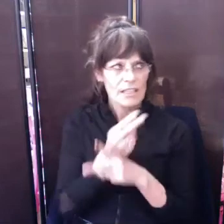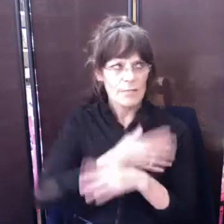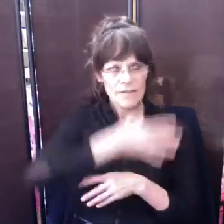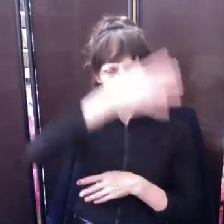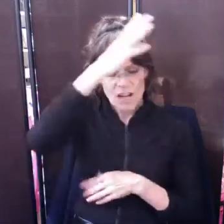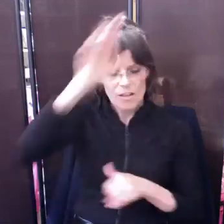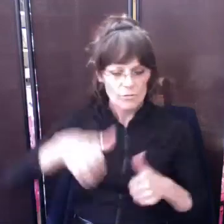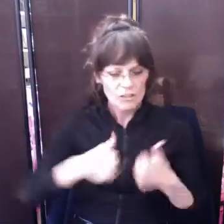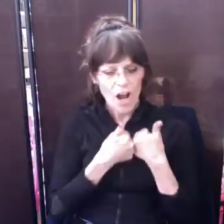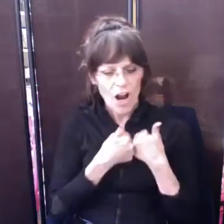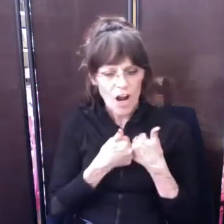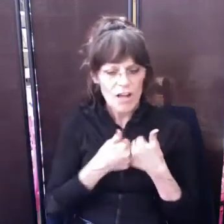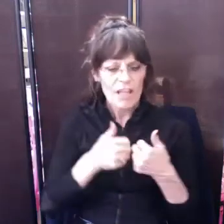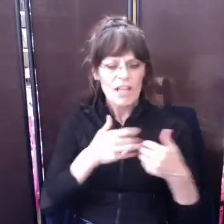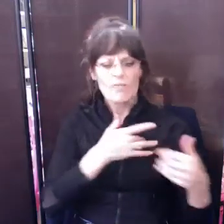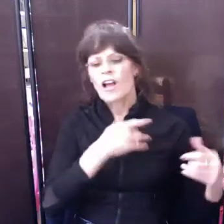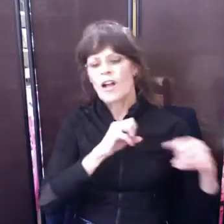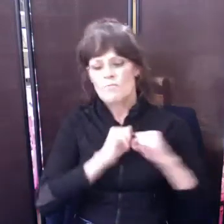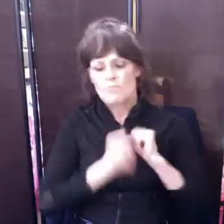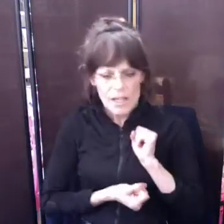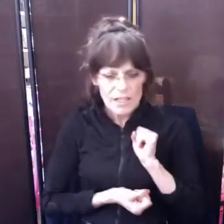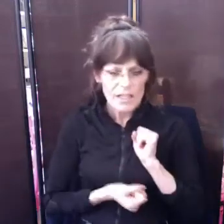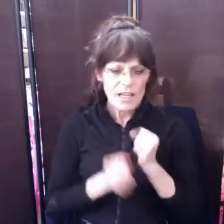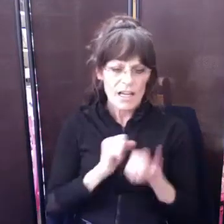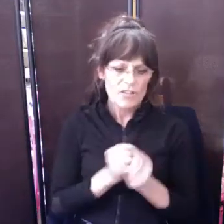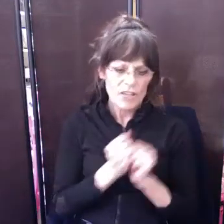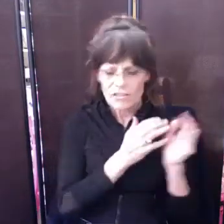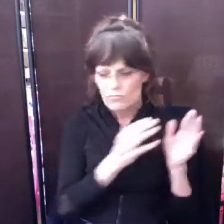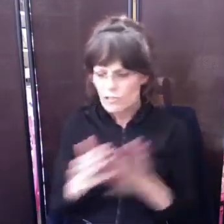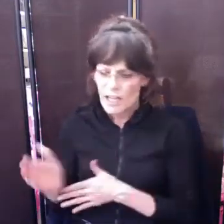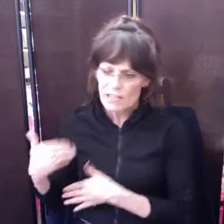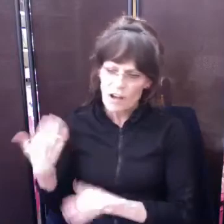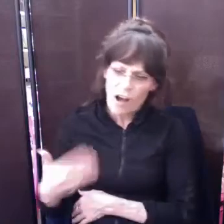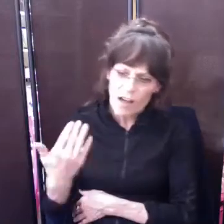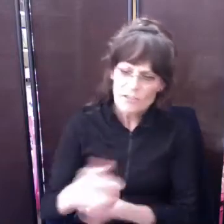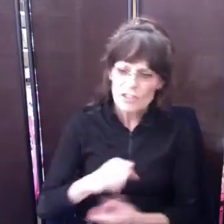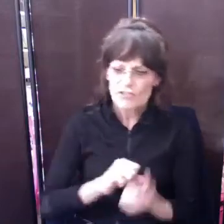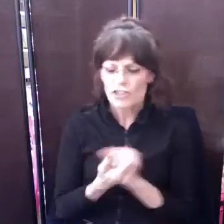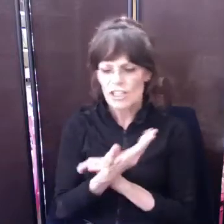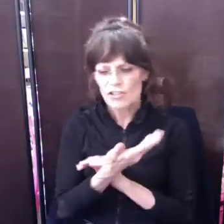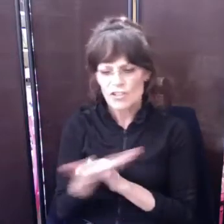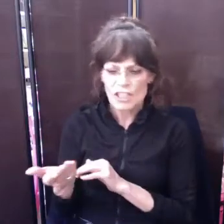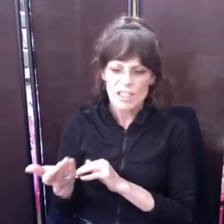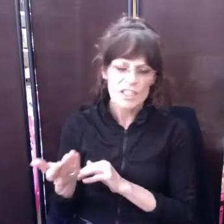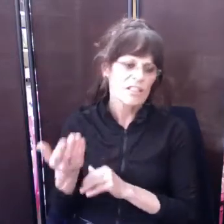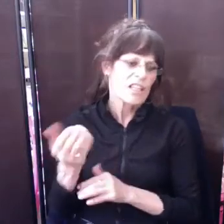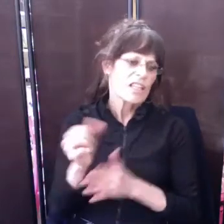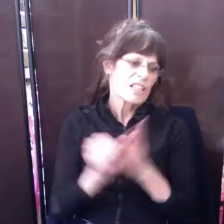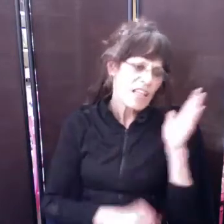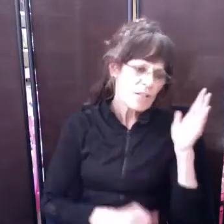was heartbreaking. I had to change plans, I had to alter things, I had to reschedule surgeries, I had to cancel my trip